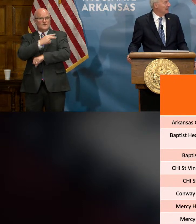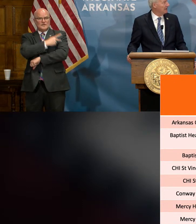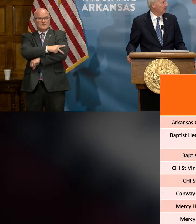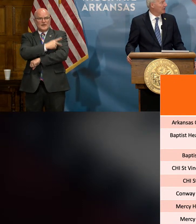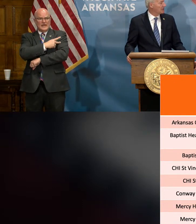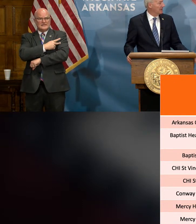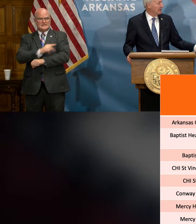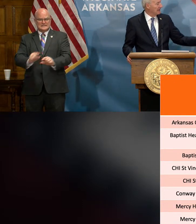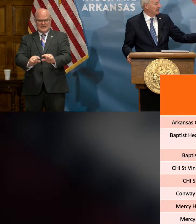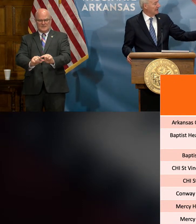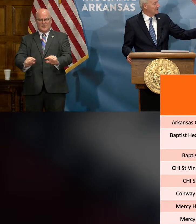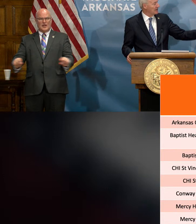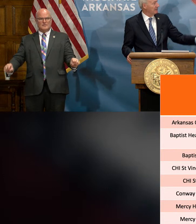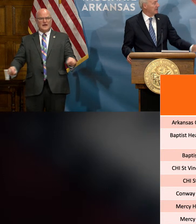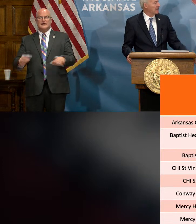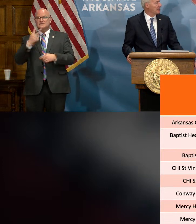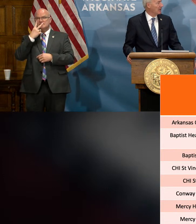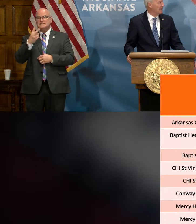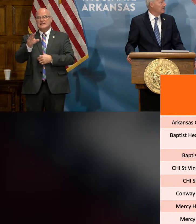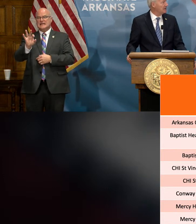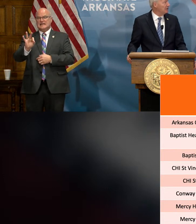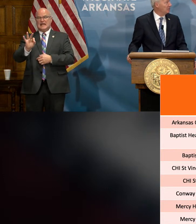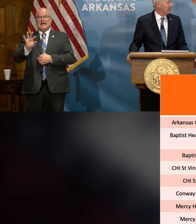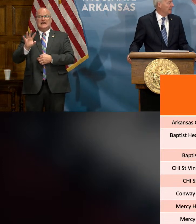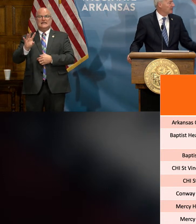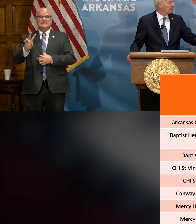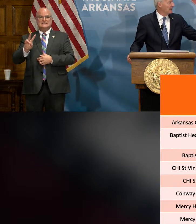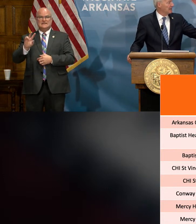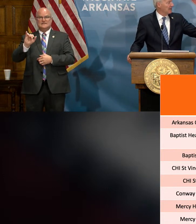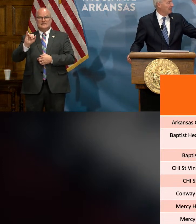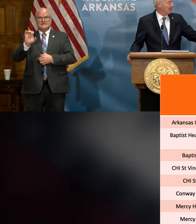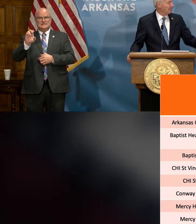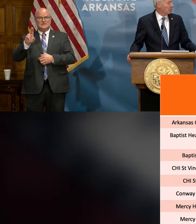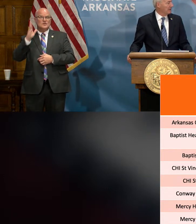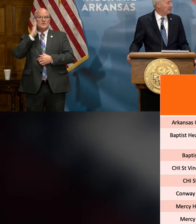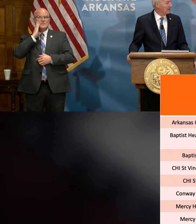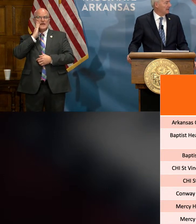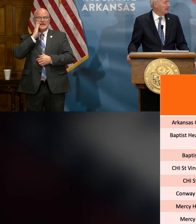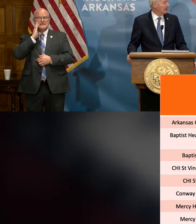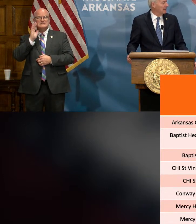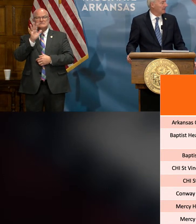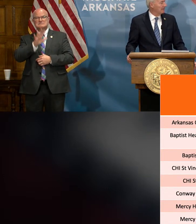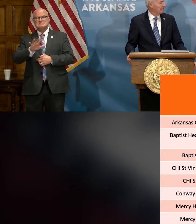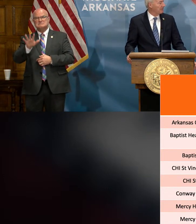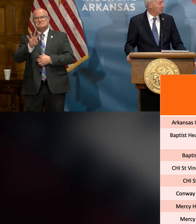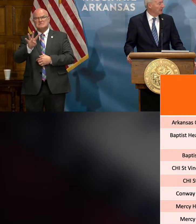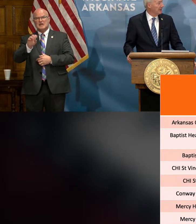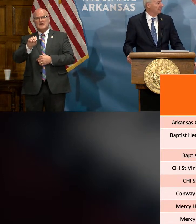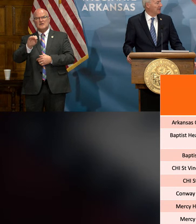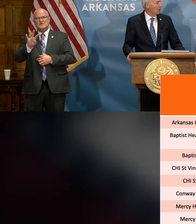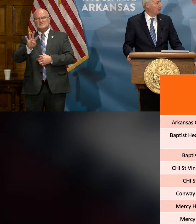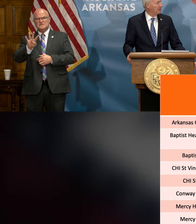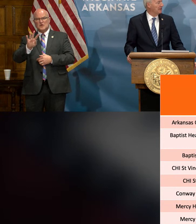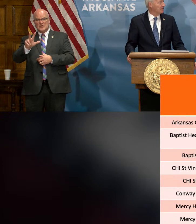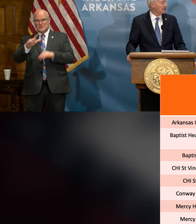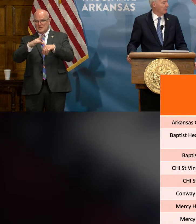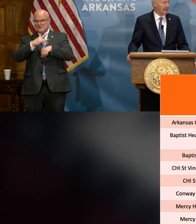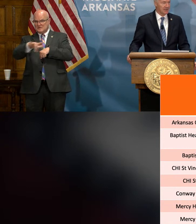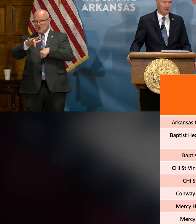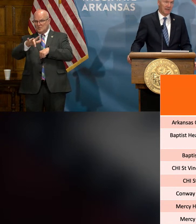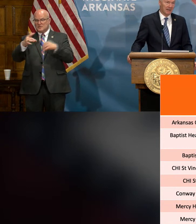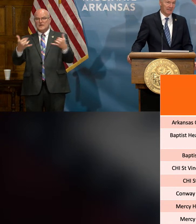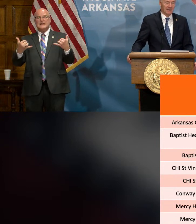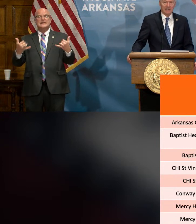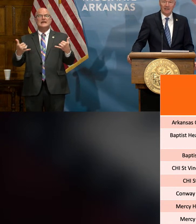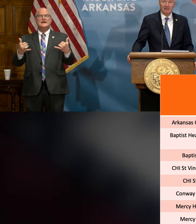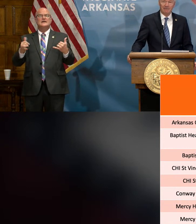line, you can see 97 additional ICU beds, about 43 have been opened, and so